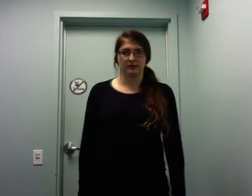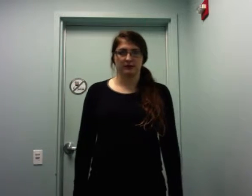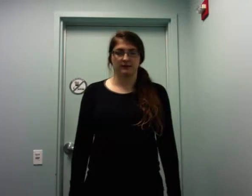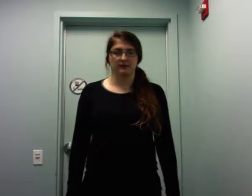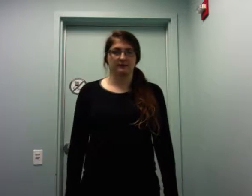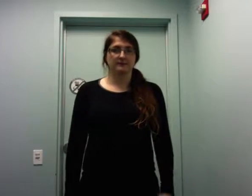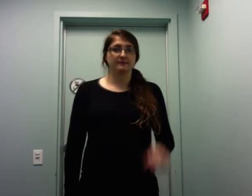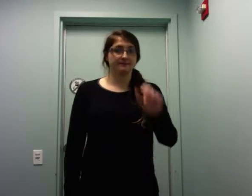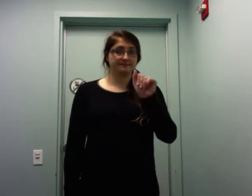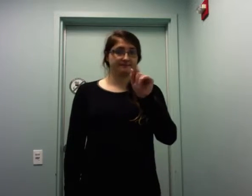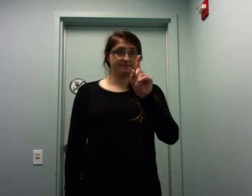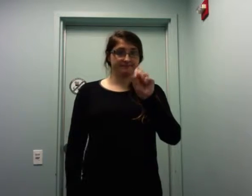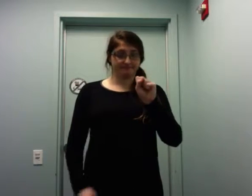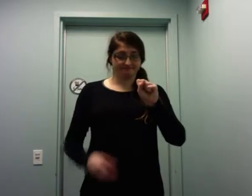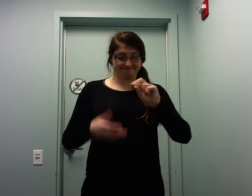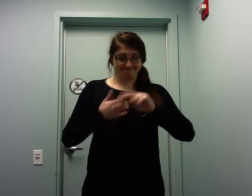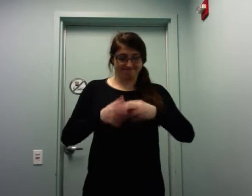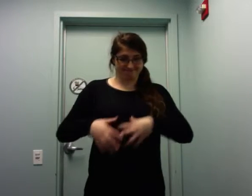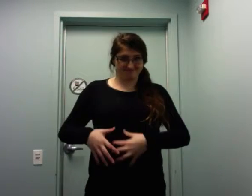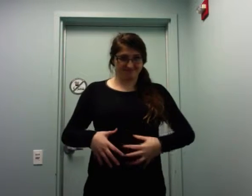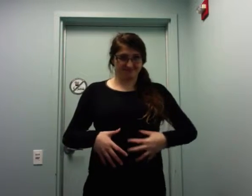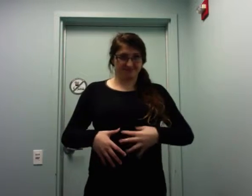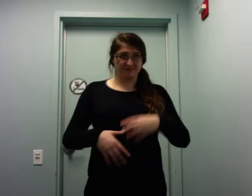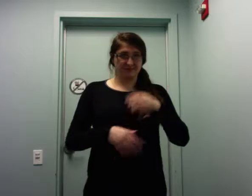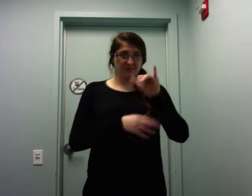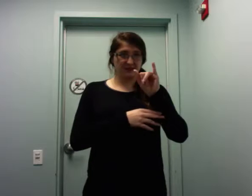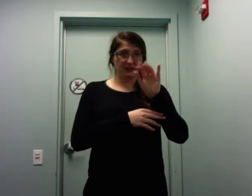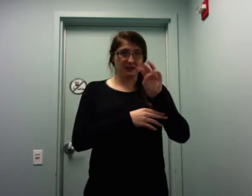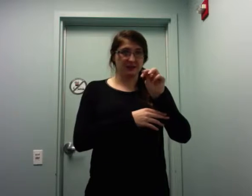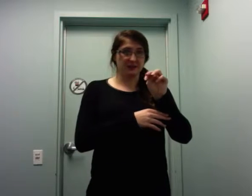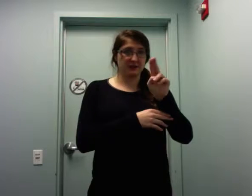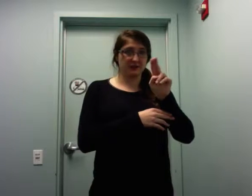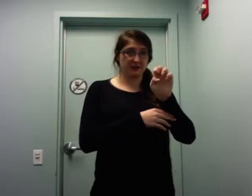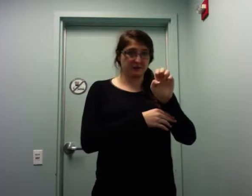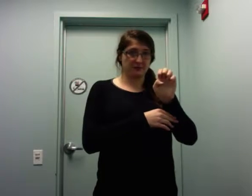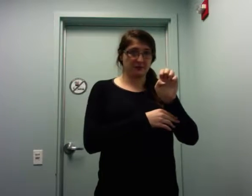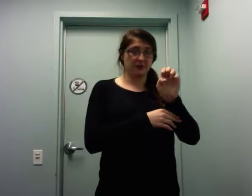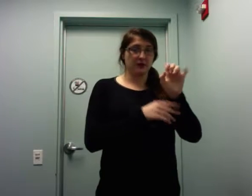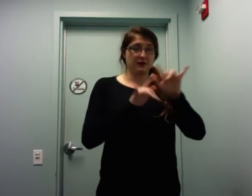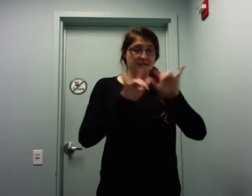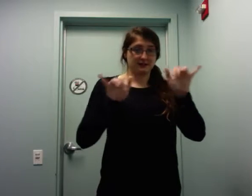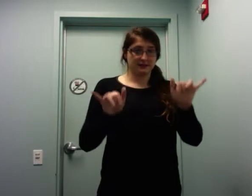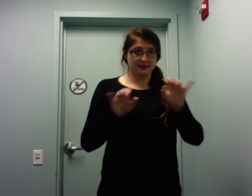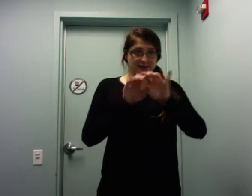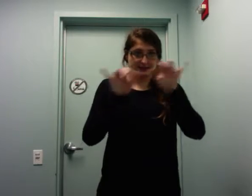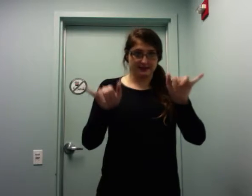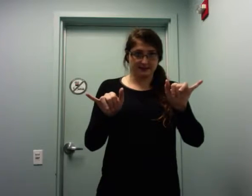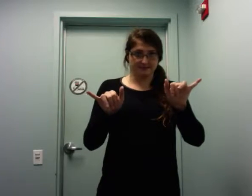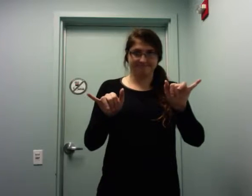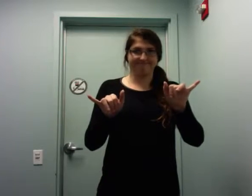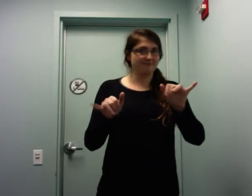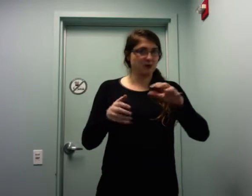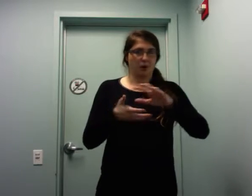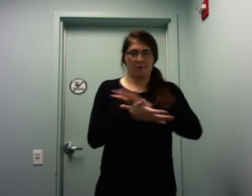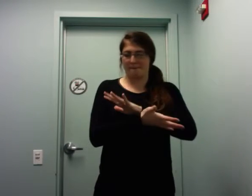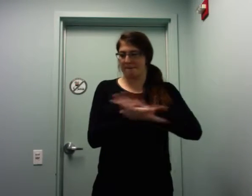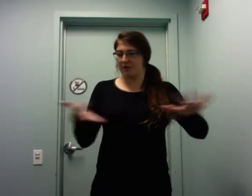system has been destroyed. It is no longer protecting the body. It is not functional. The body is defenseless against